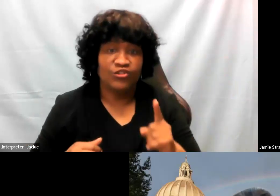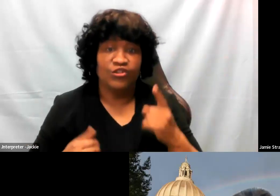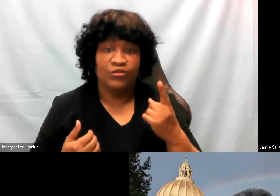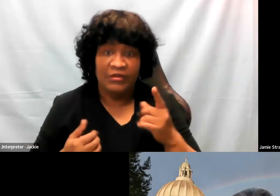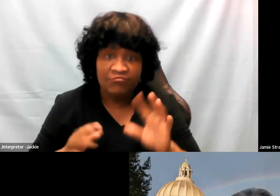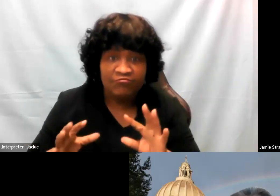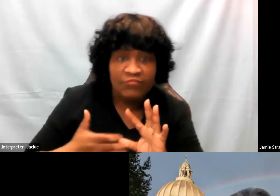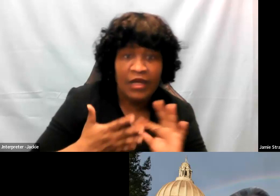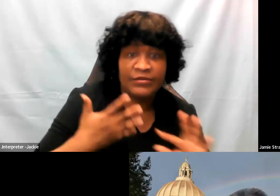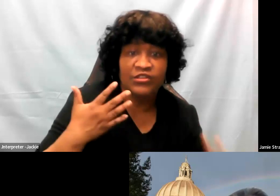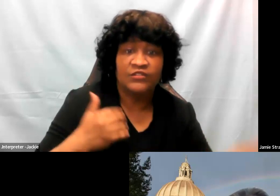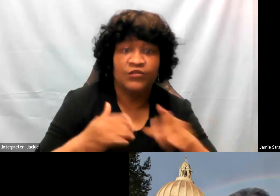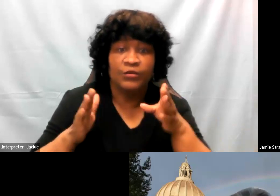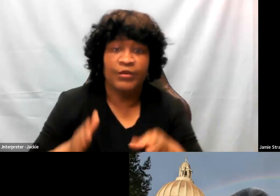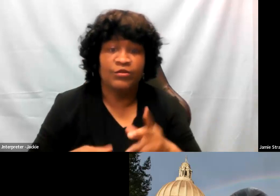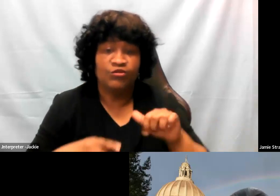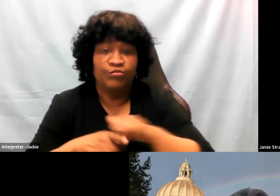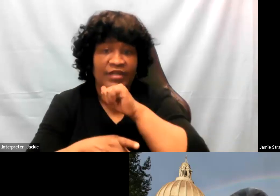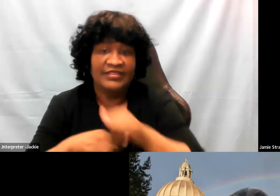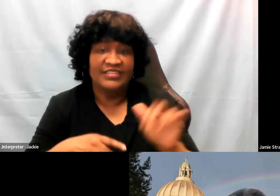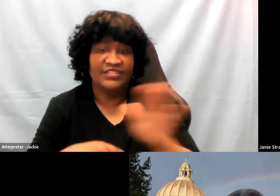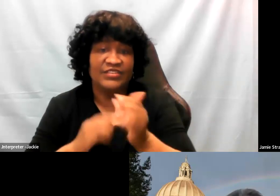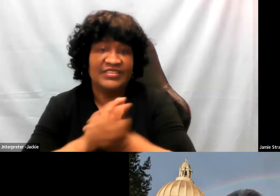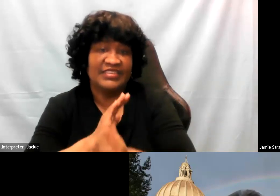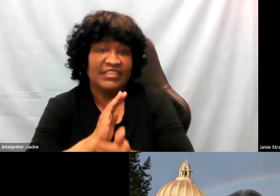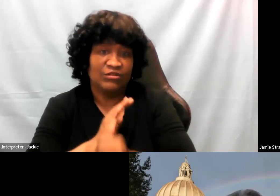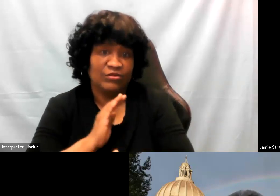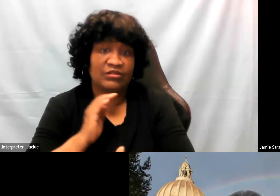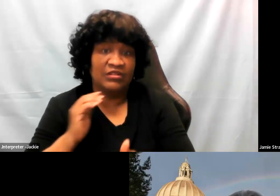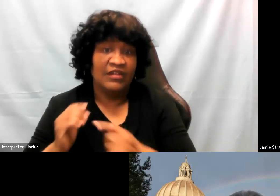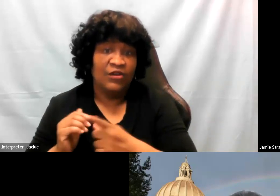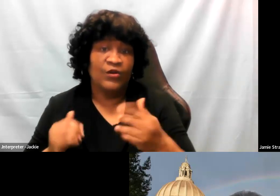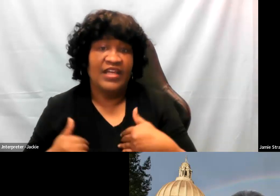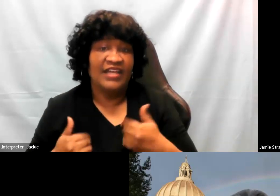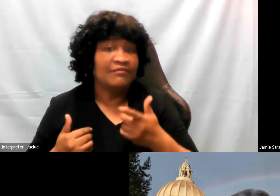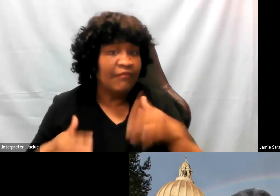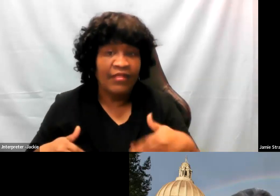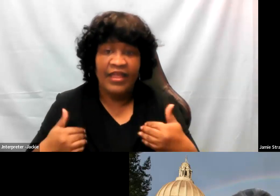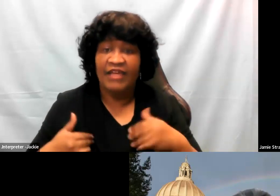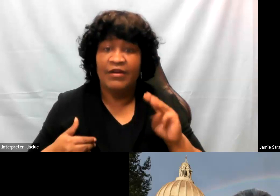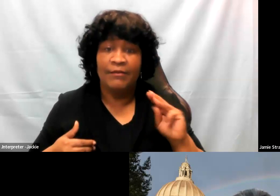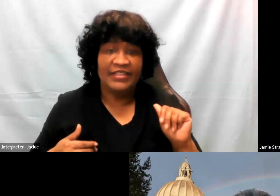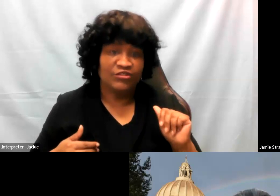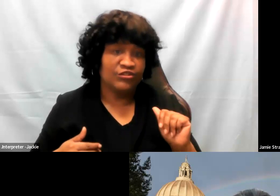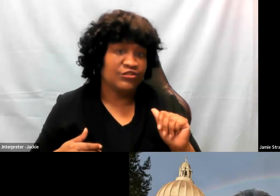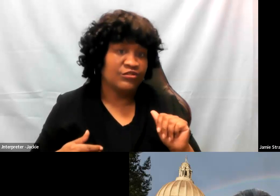for individuals to practice in this field that have something less than a master's degree. So this bill was signed, and